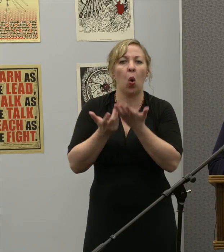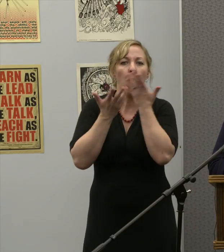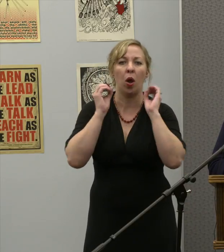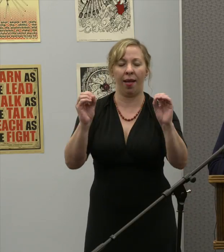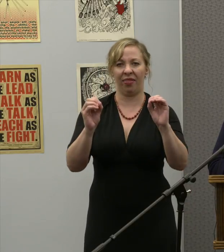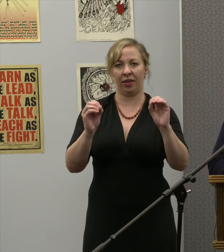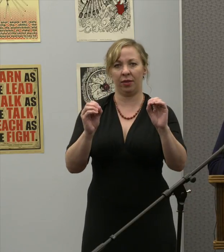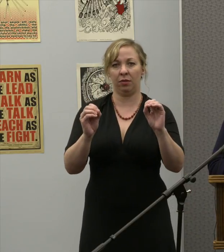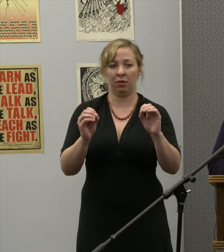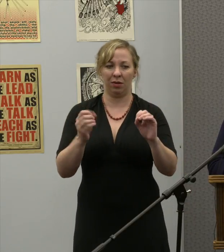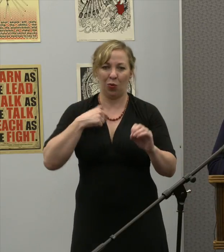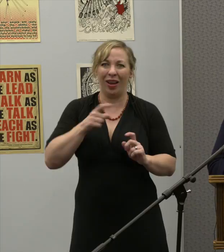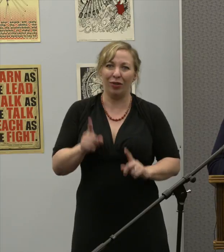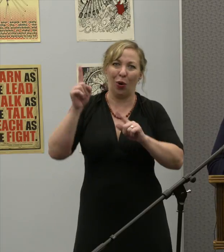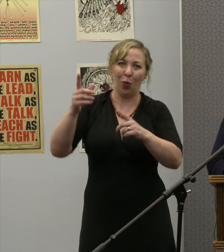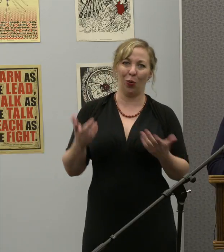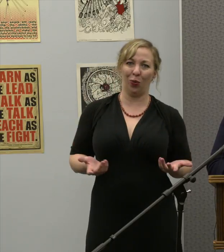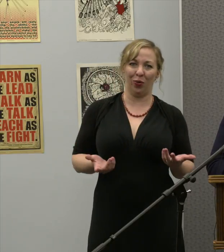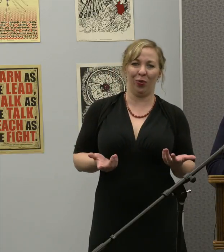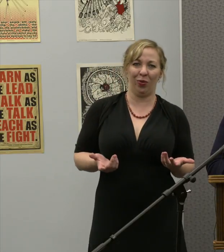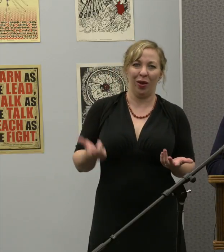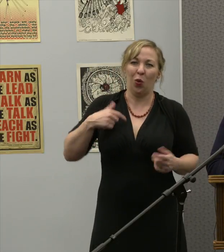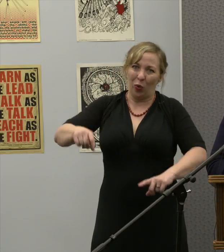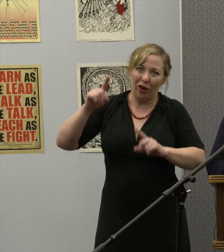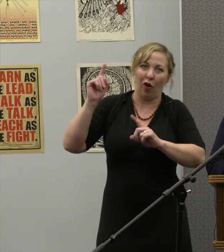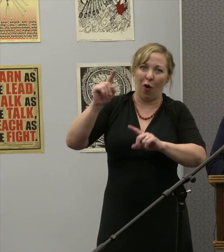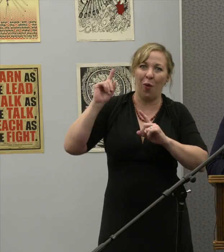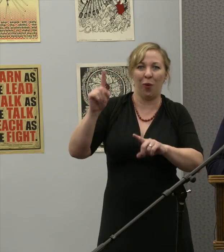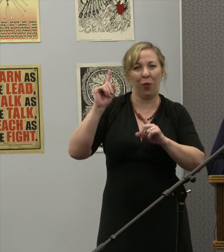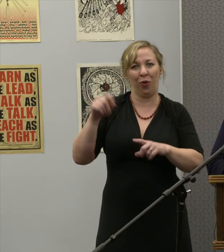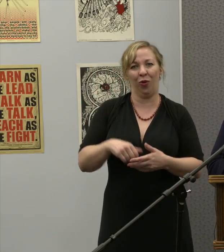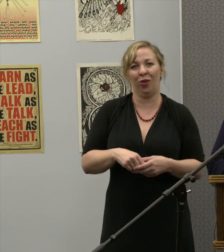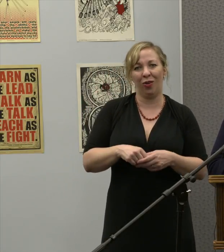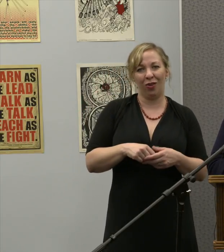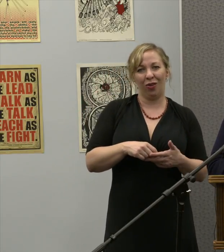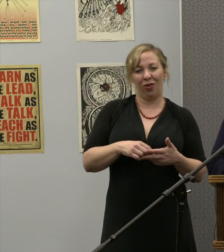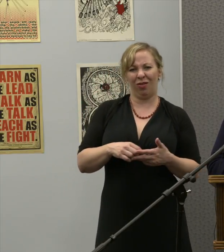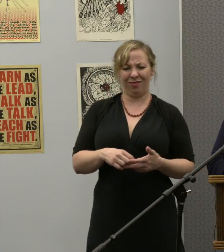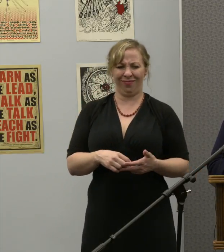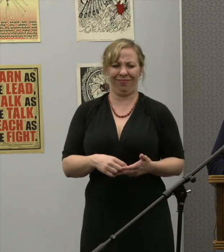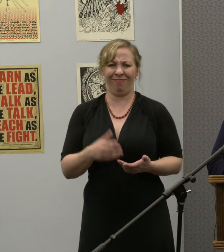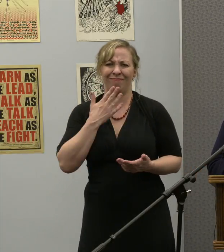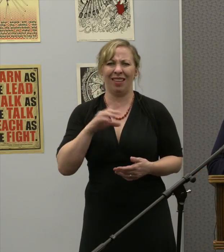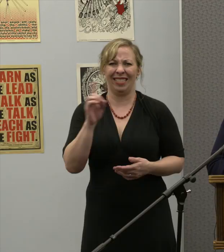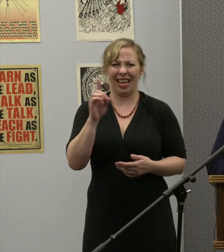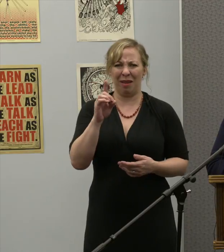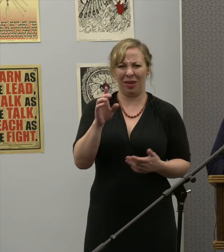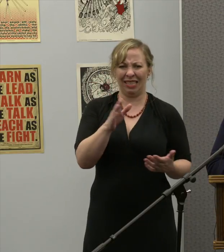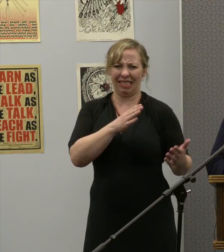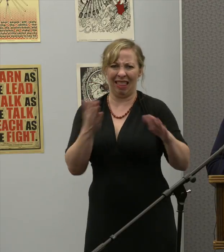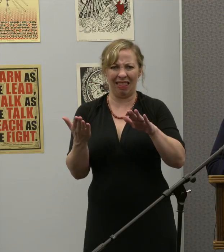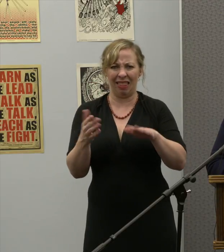in those places, right? So we go to those places. Death from diabetes is 28%